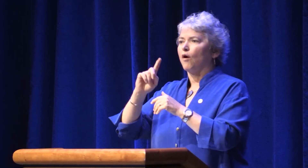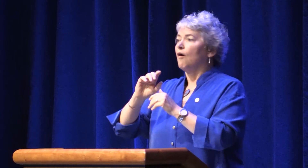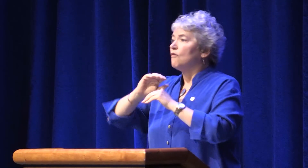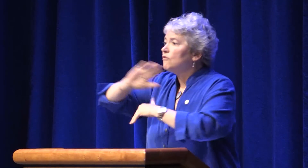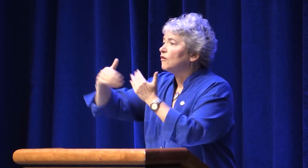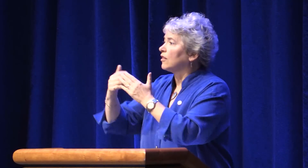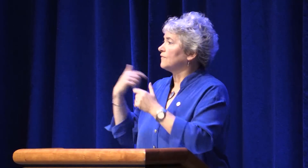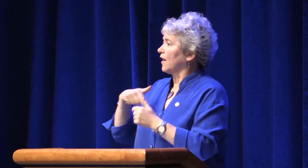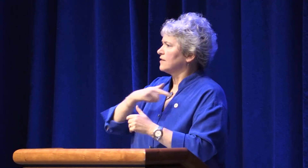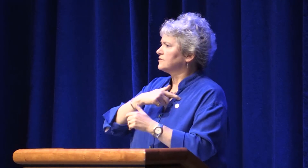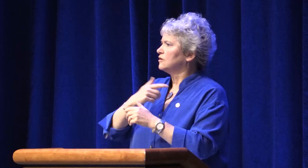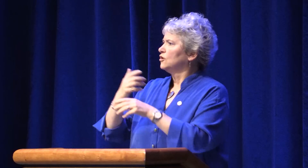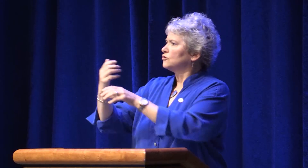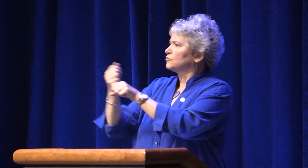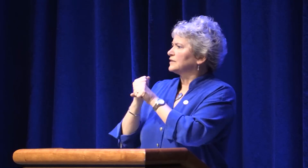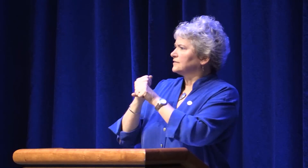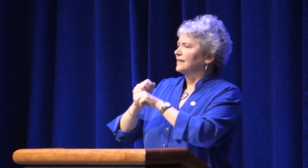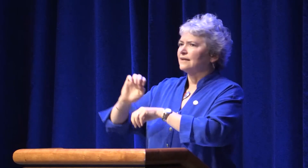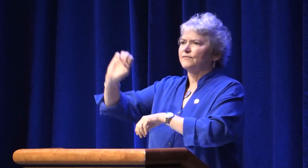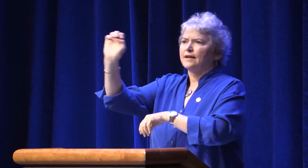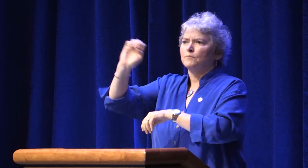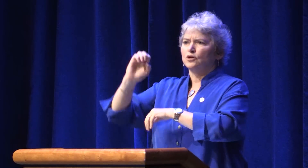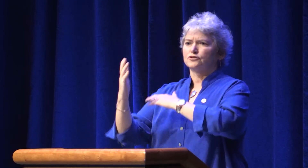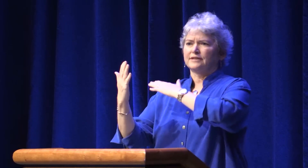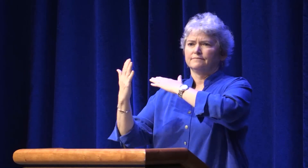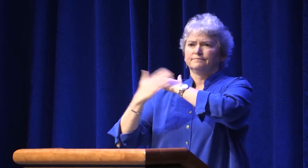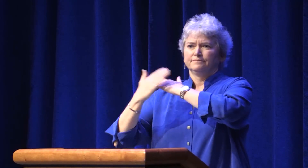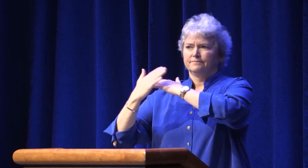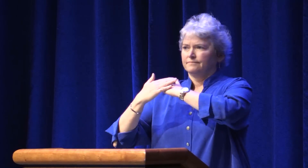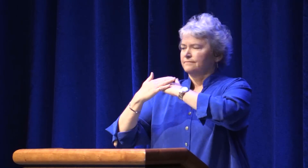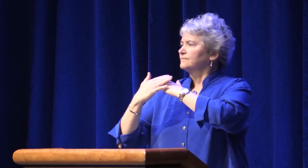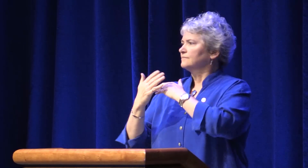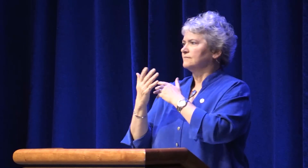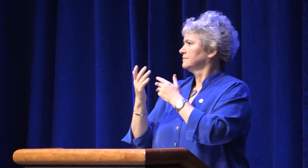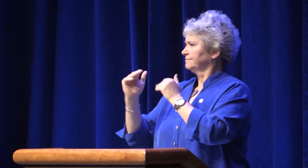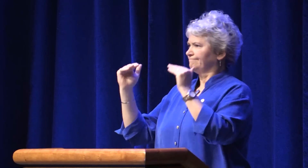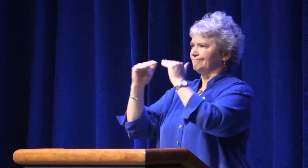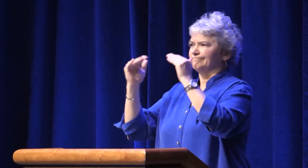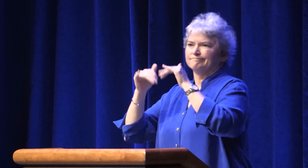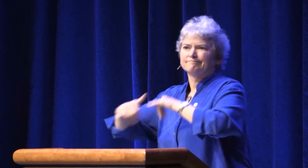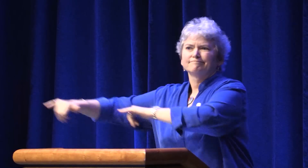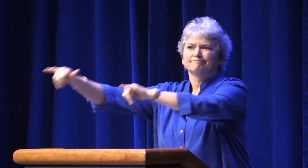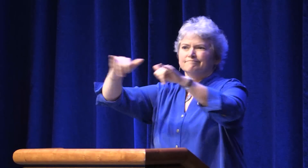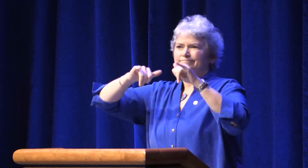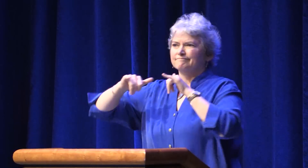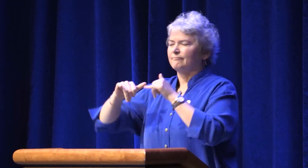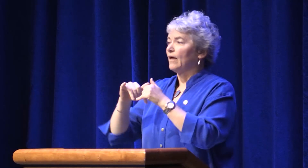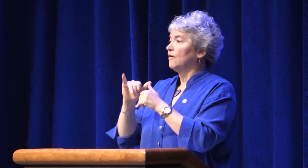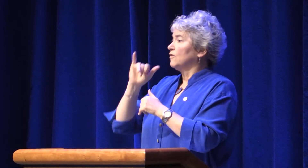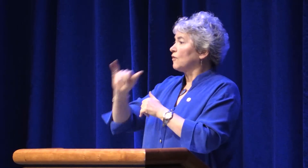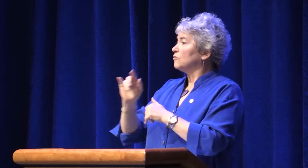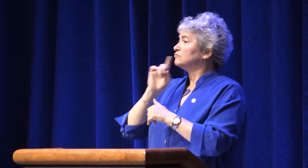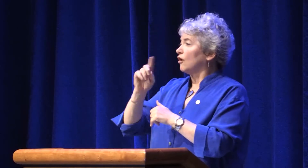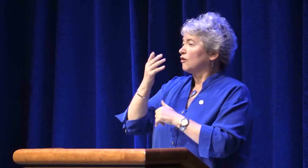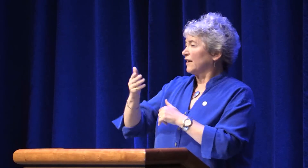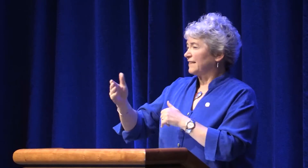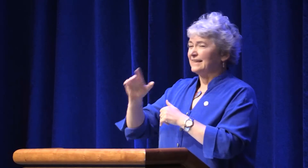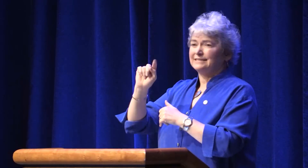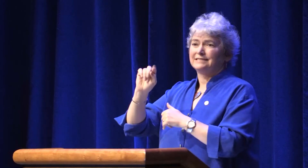And developing a way for all of us to receive emergency alerts on par with our hearing colleagues